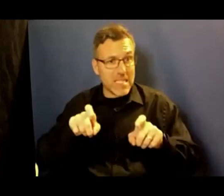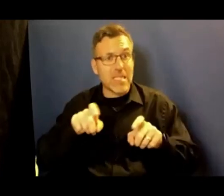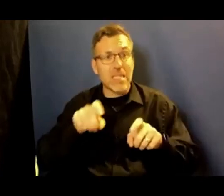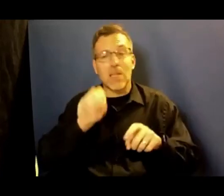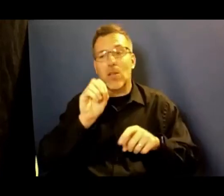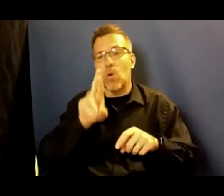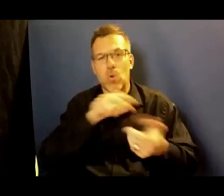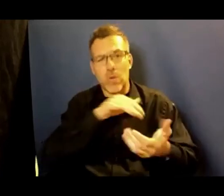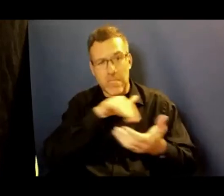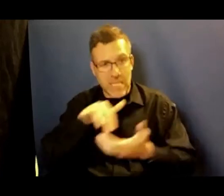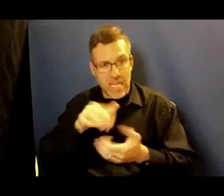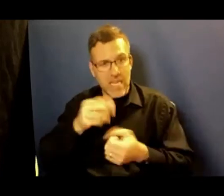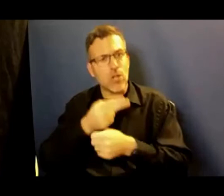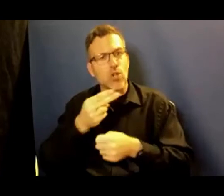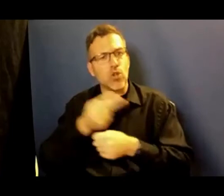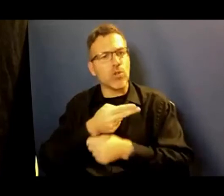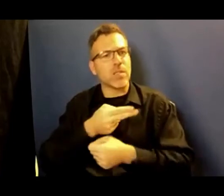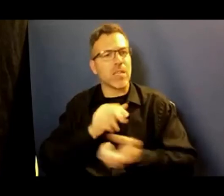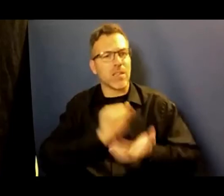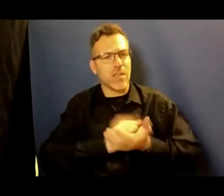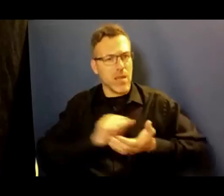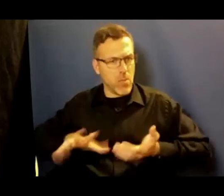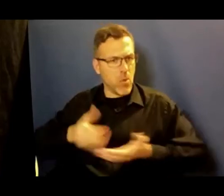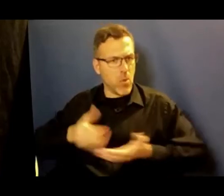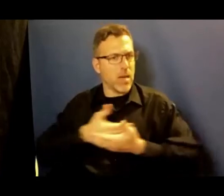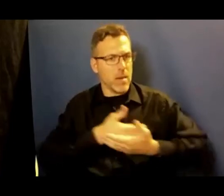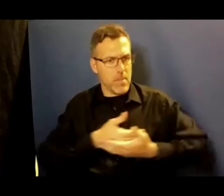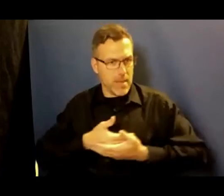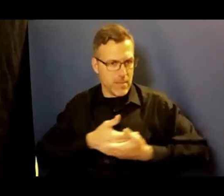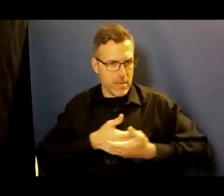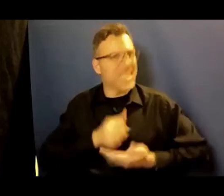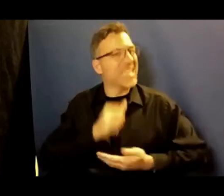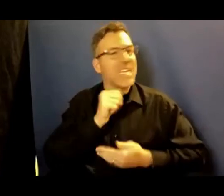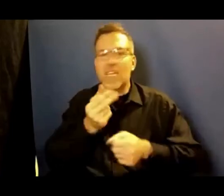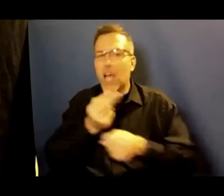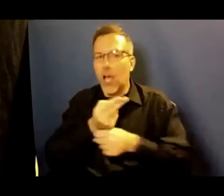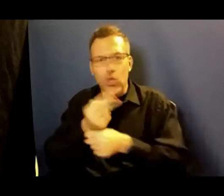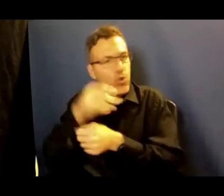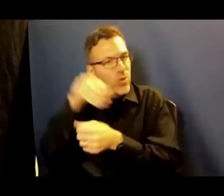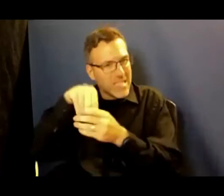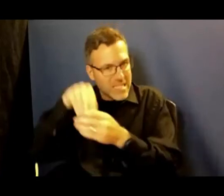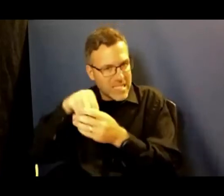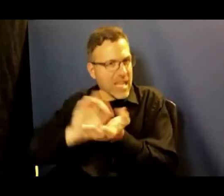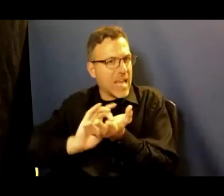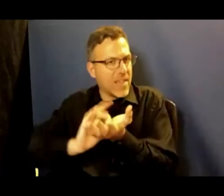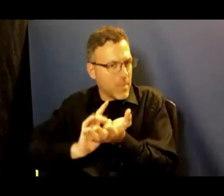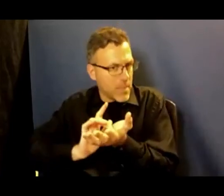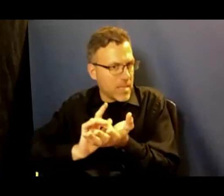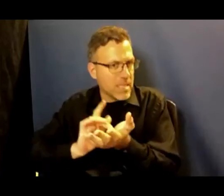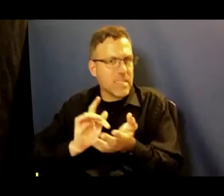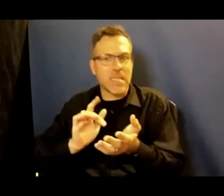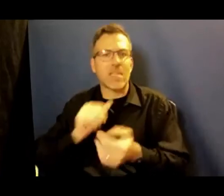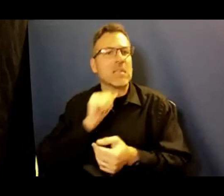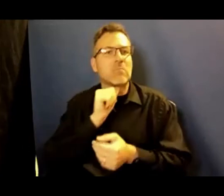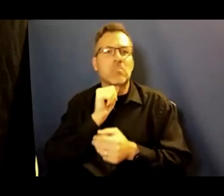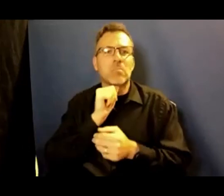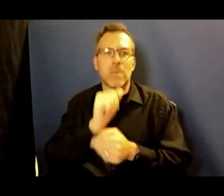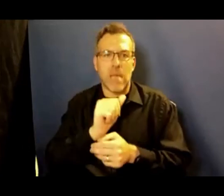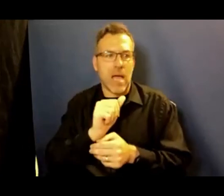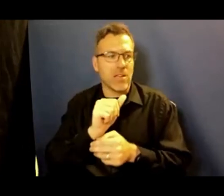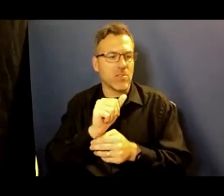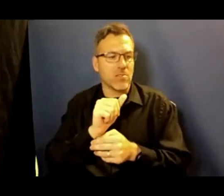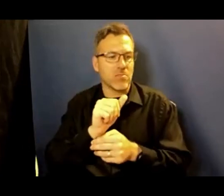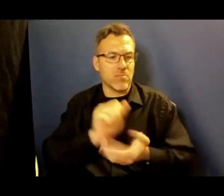cells. Not that they're made, not that they're used, not that they're replicated, and not that they abort fetuses currently to do this kind of